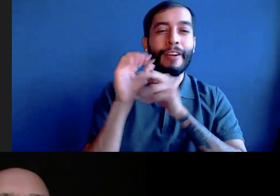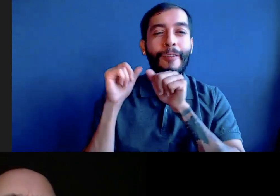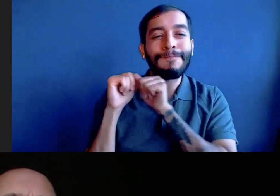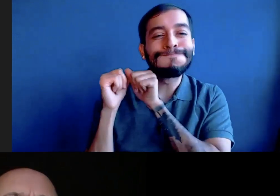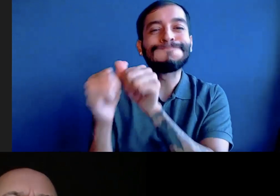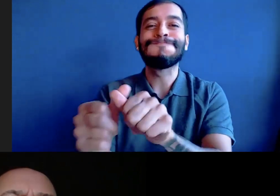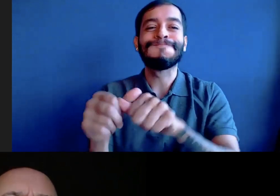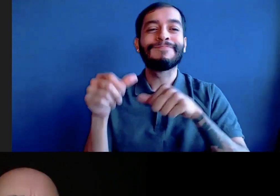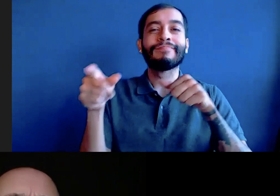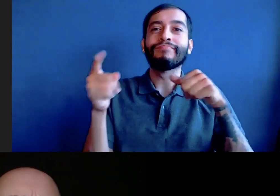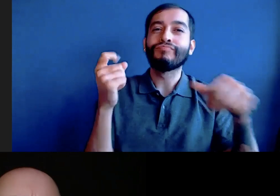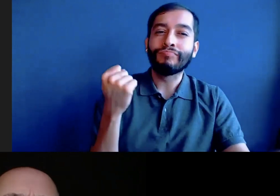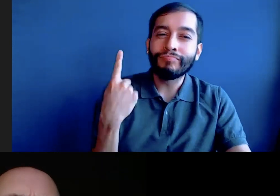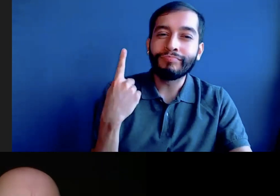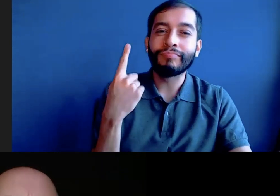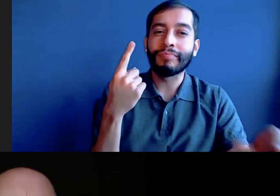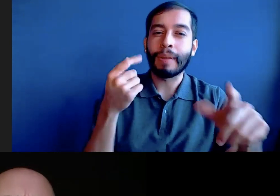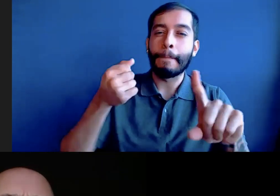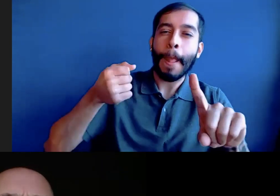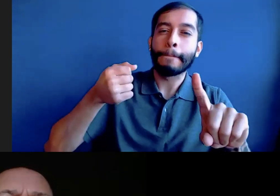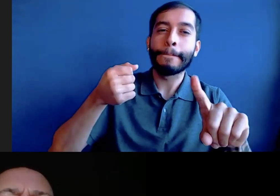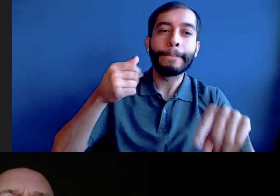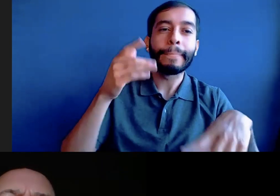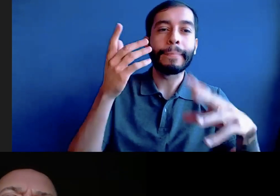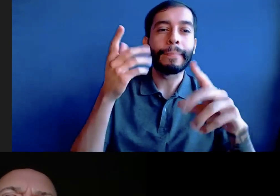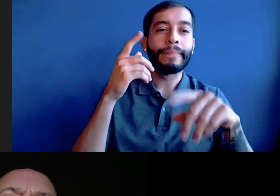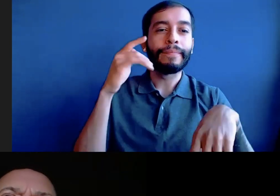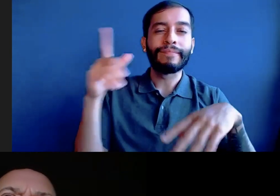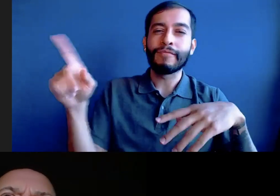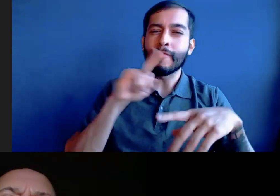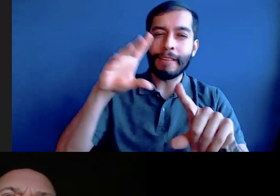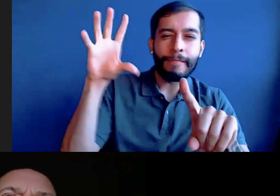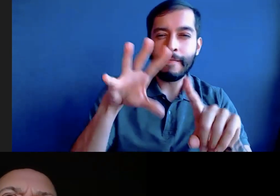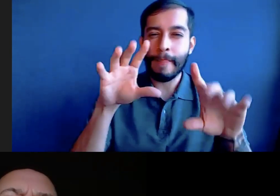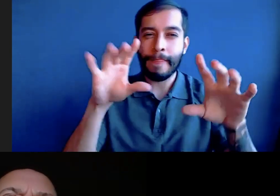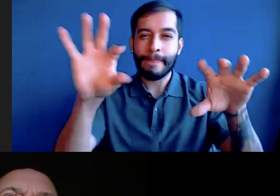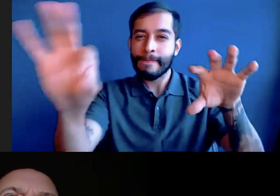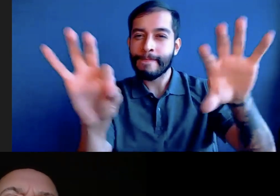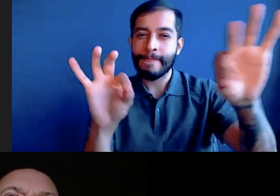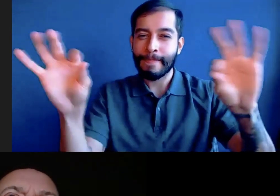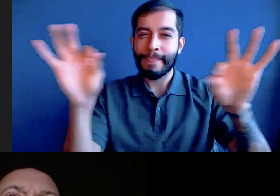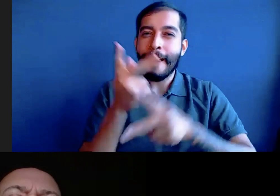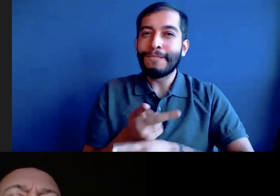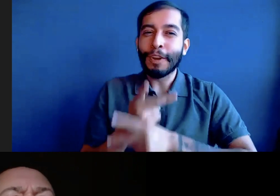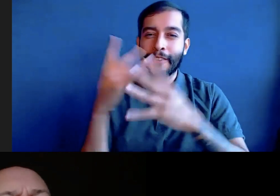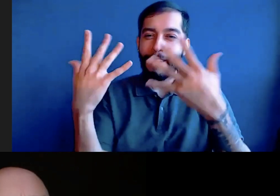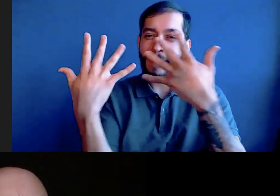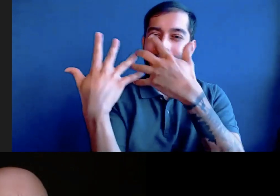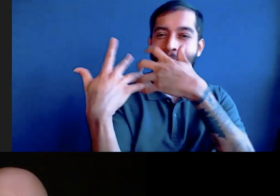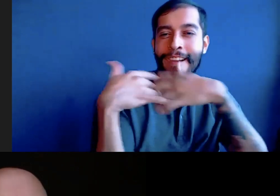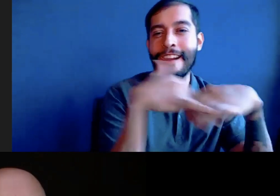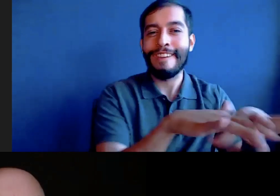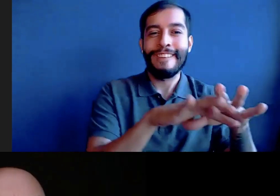he has to choose his methods accordingly. And he, you know, and I think his films, they need to be